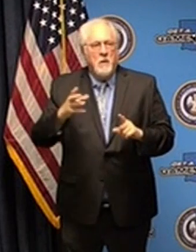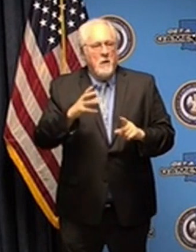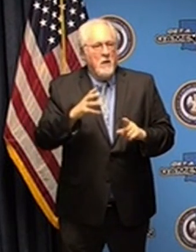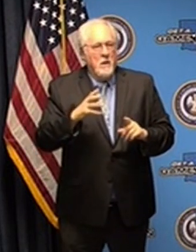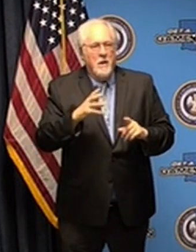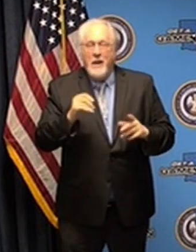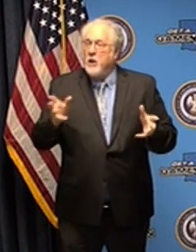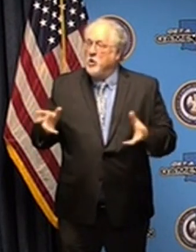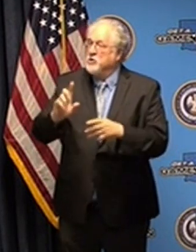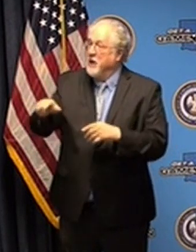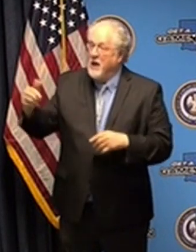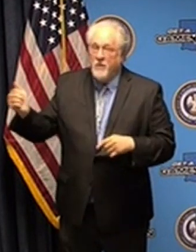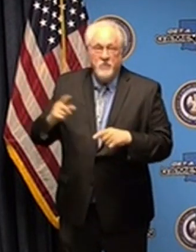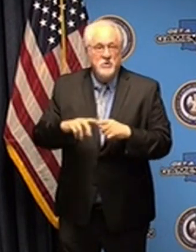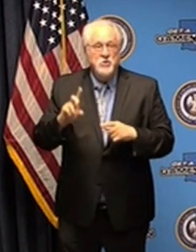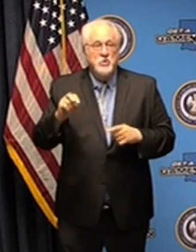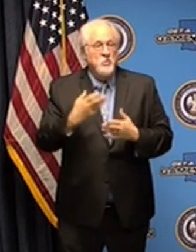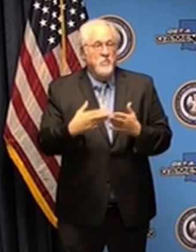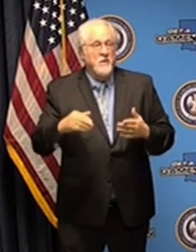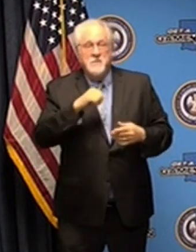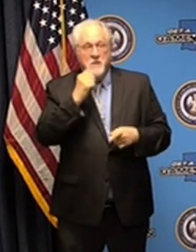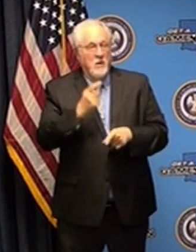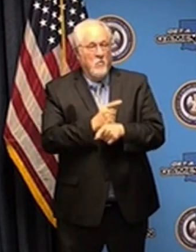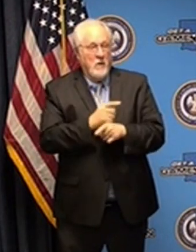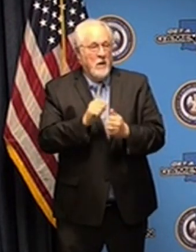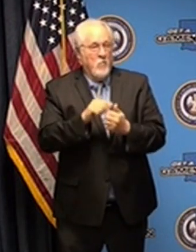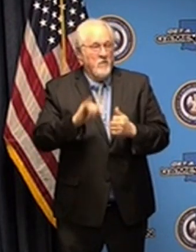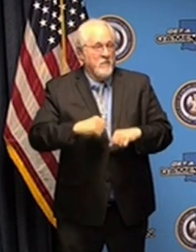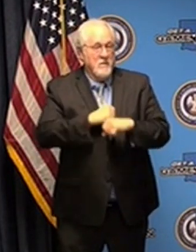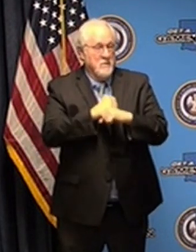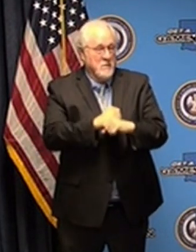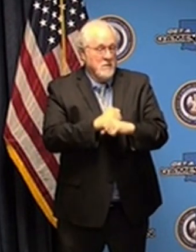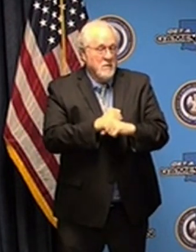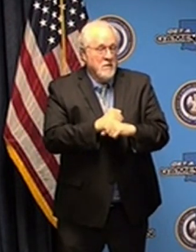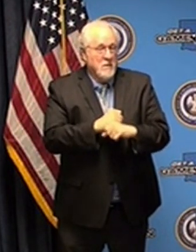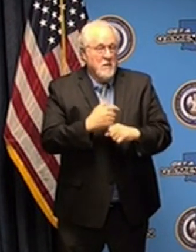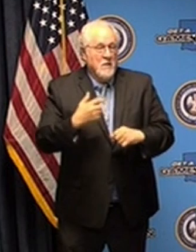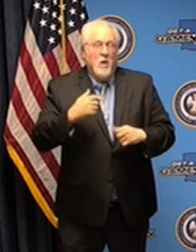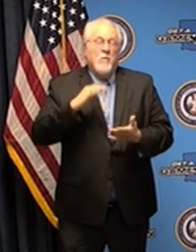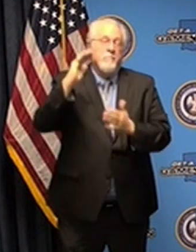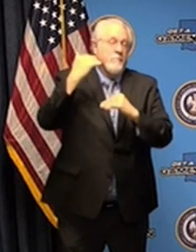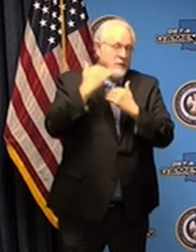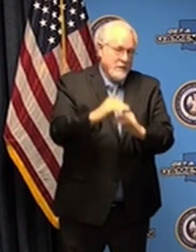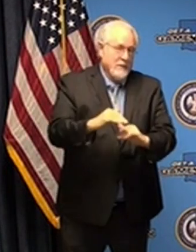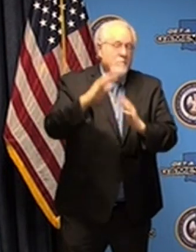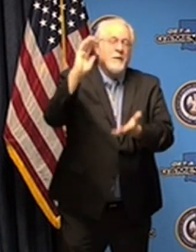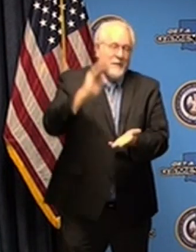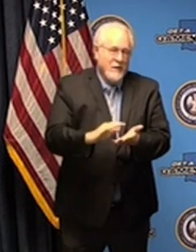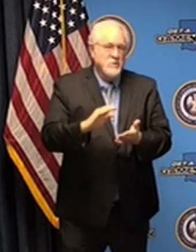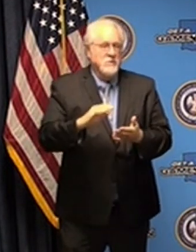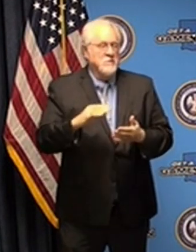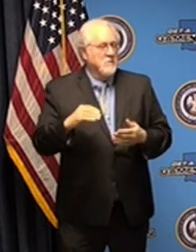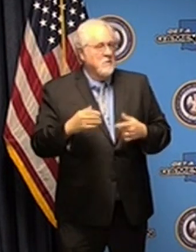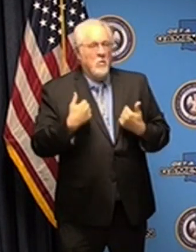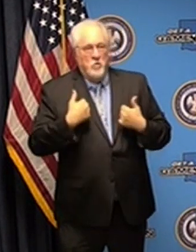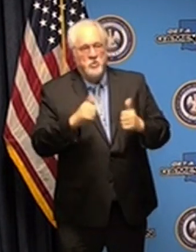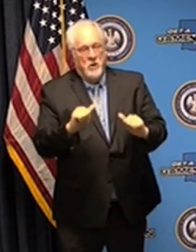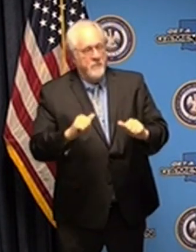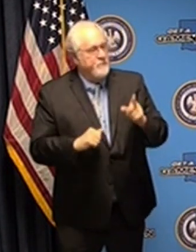and encouraging others to do things that are inconsistent with these precautions that these mitigation measures that we put in place. Yes, sir.